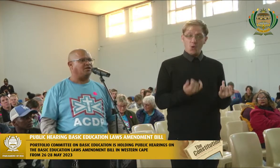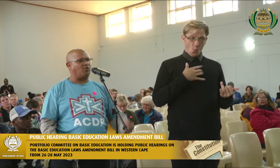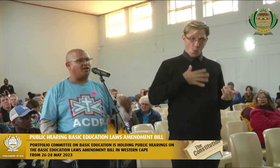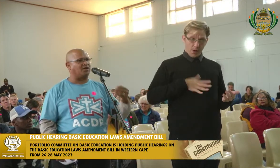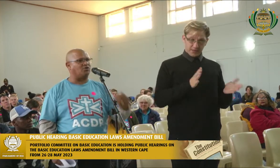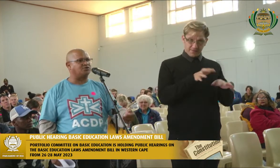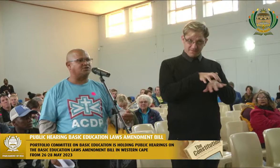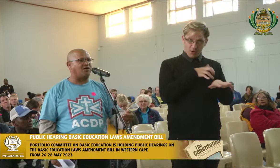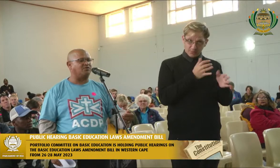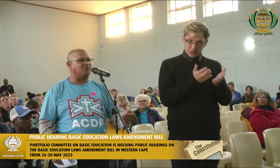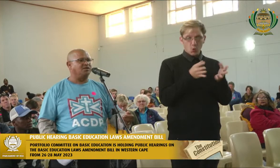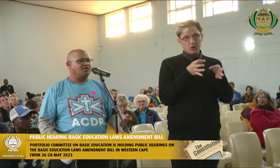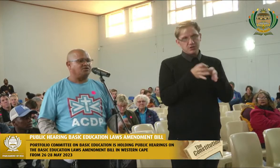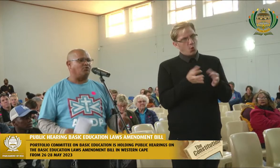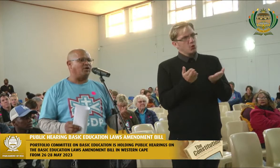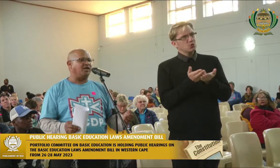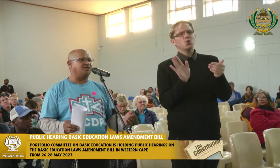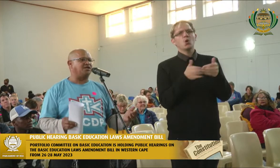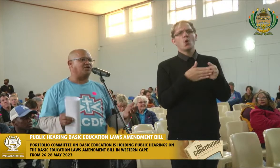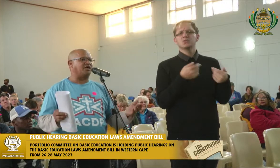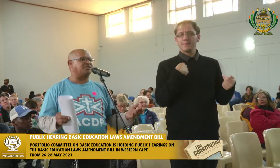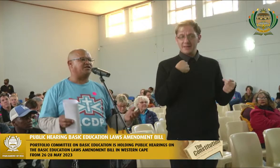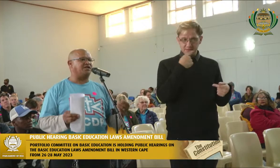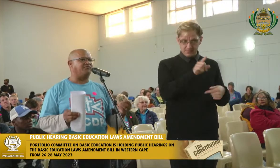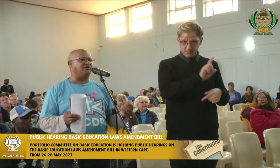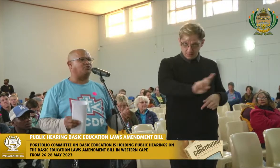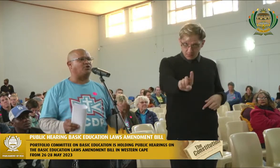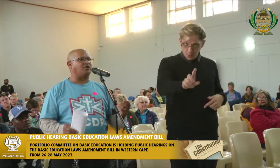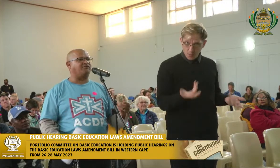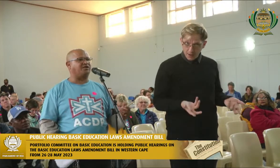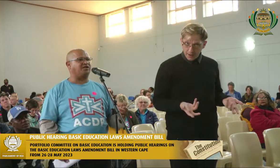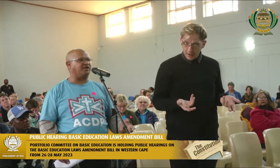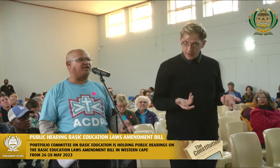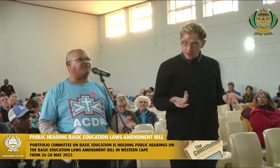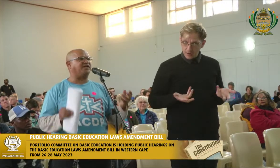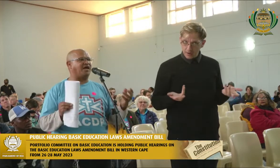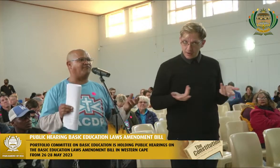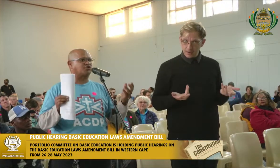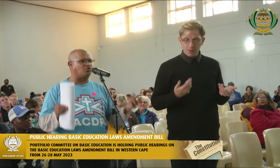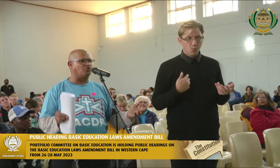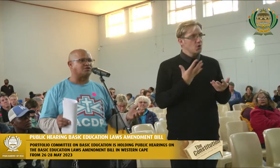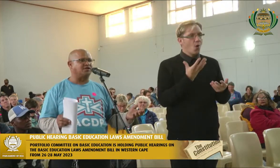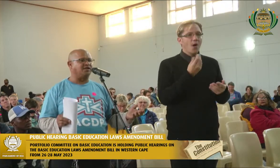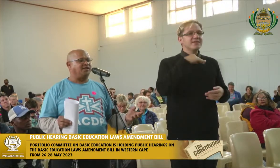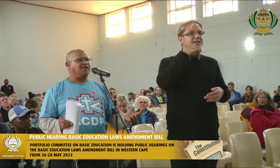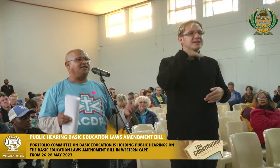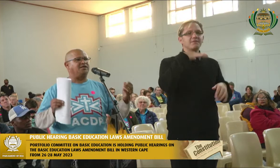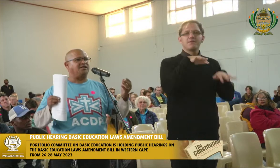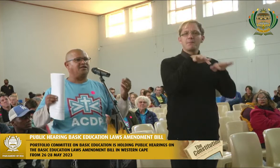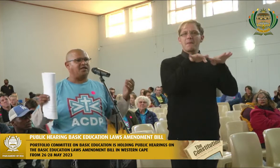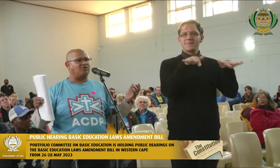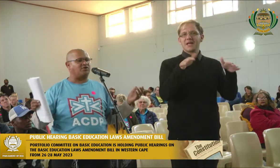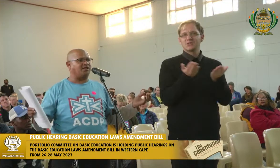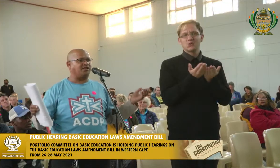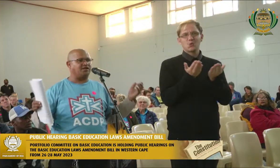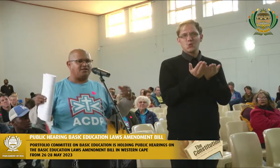schools. They want to close it down. So where is the education? And even you don't even have enough schools